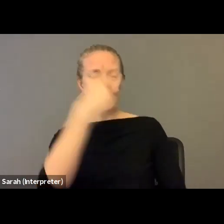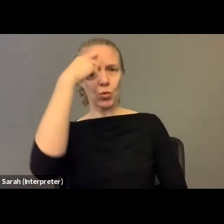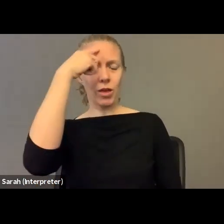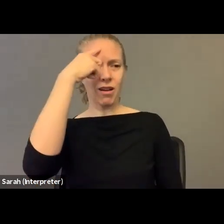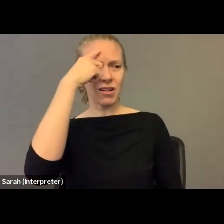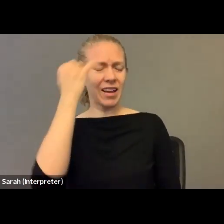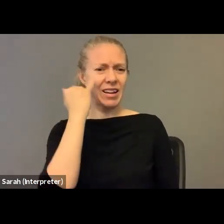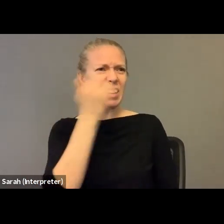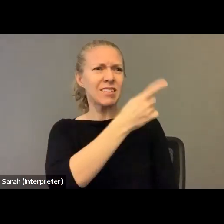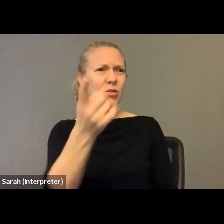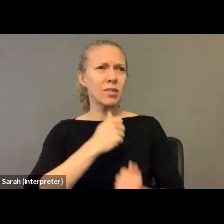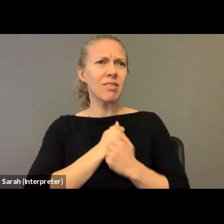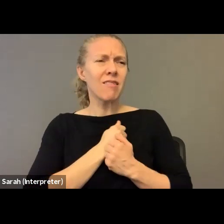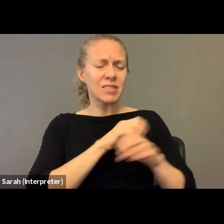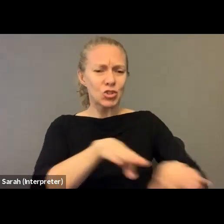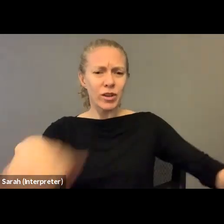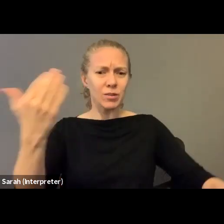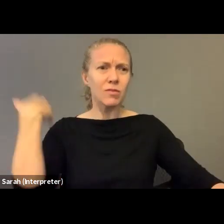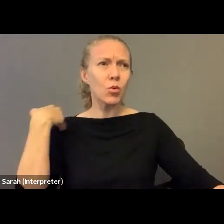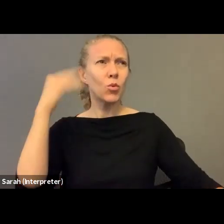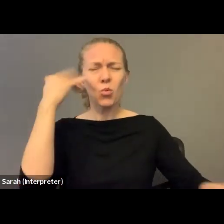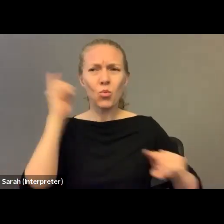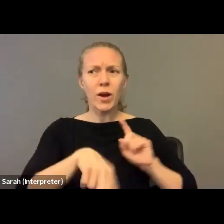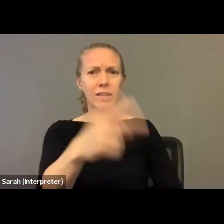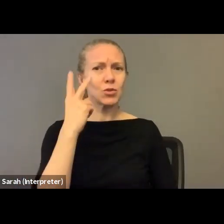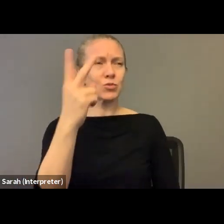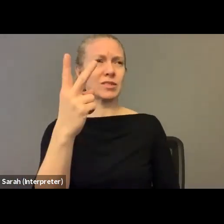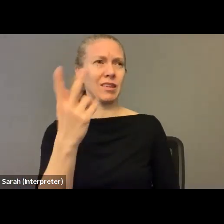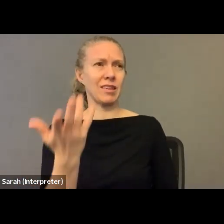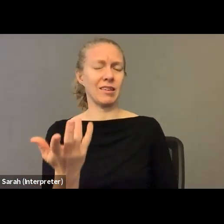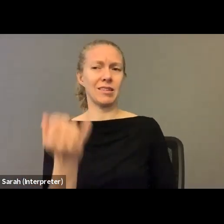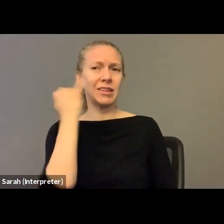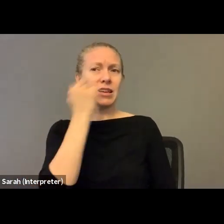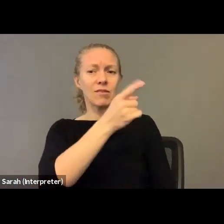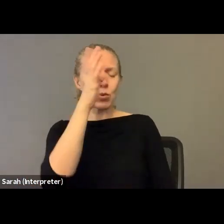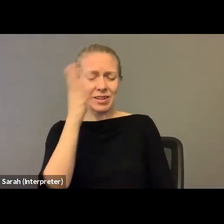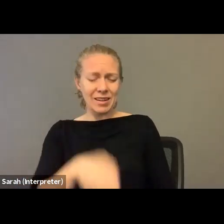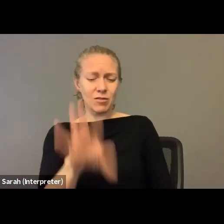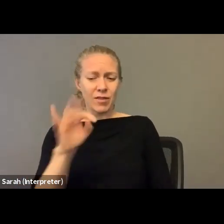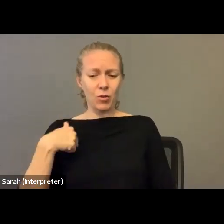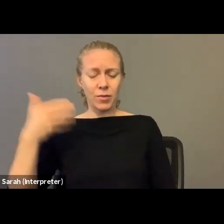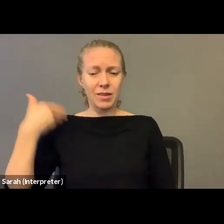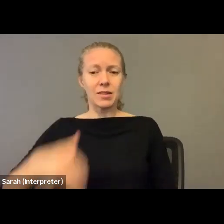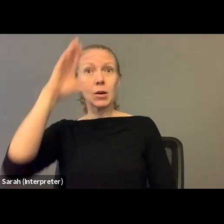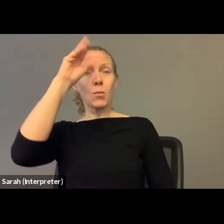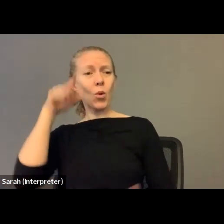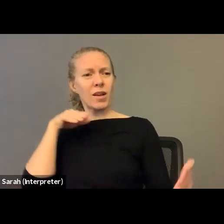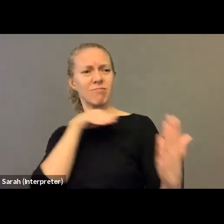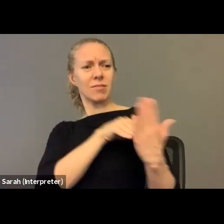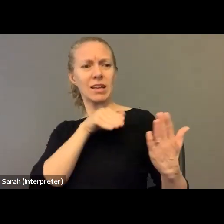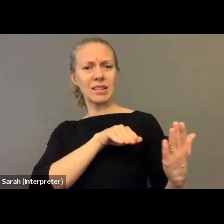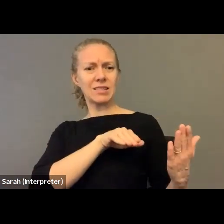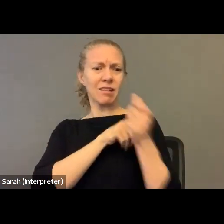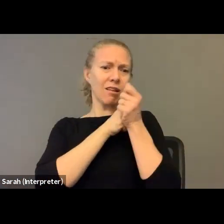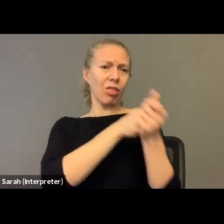see? If you never find me, brown and buoyant against the current, know that I move like the dreams of